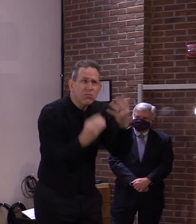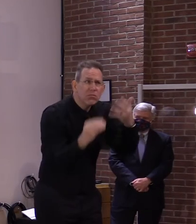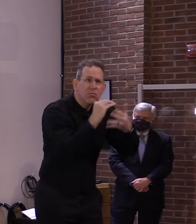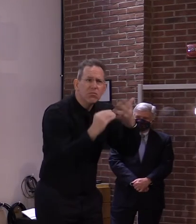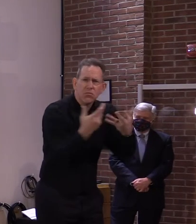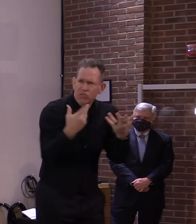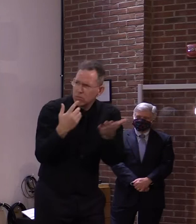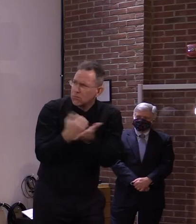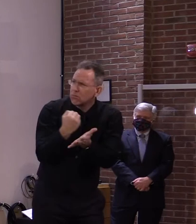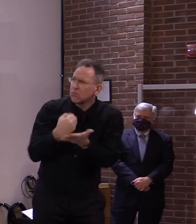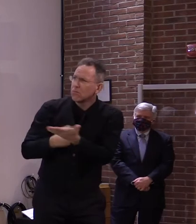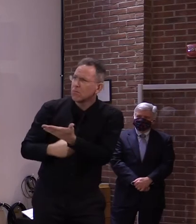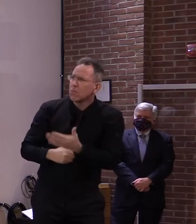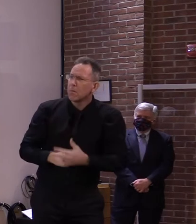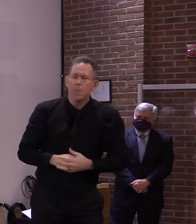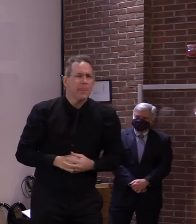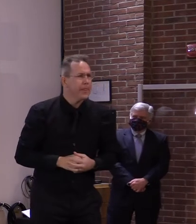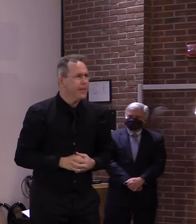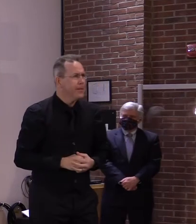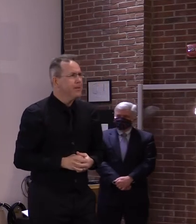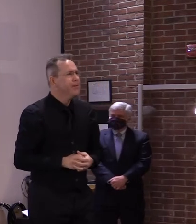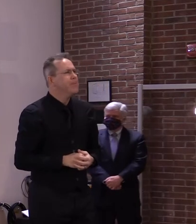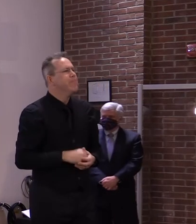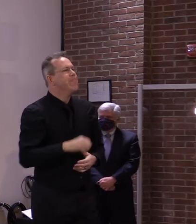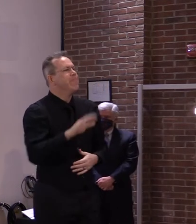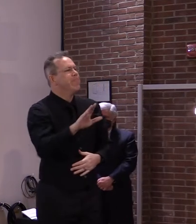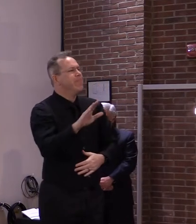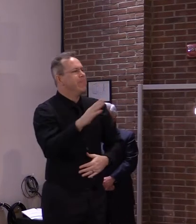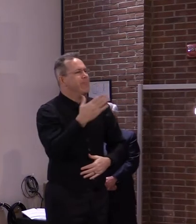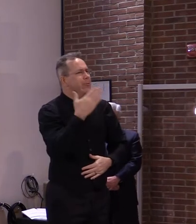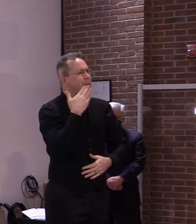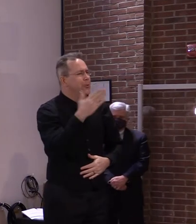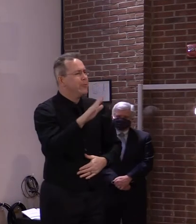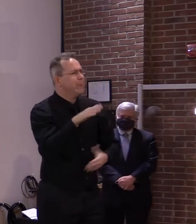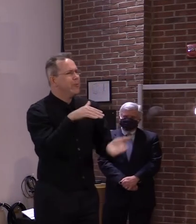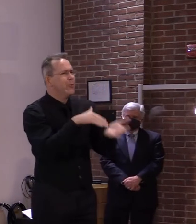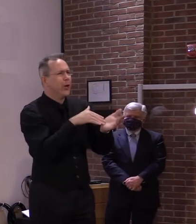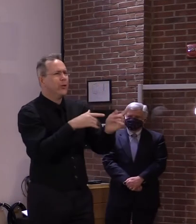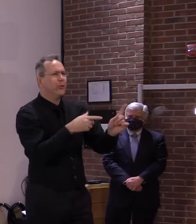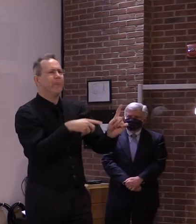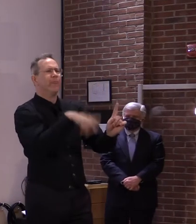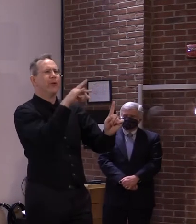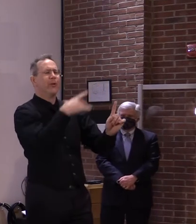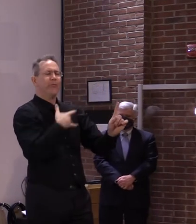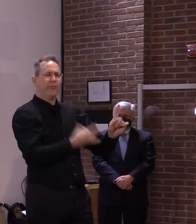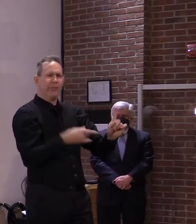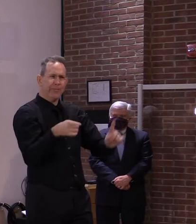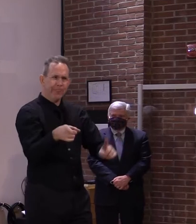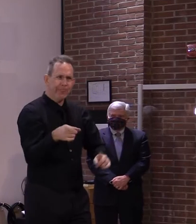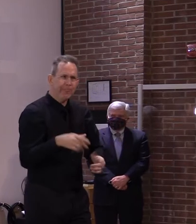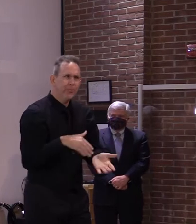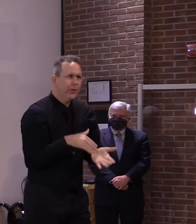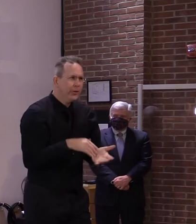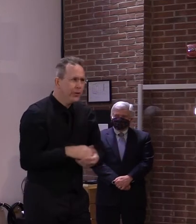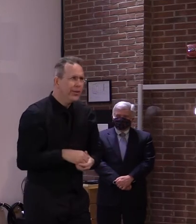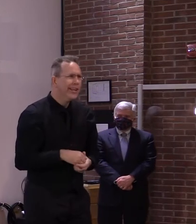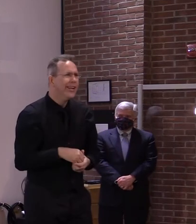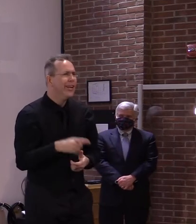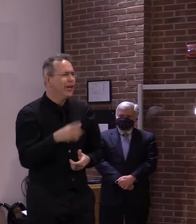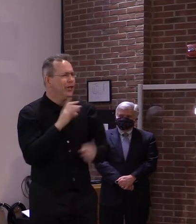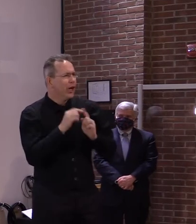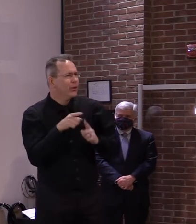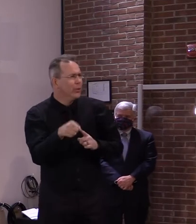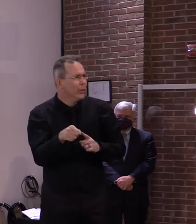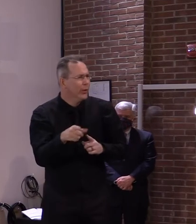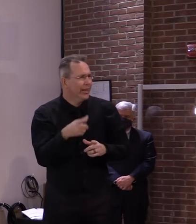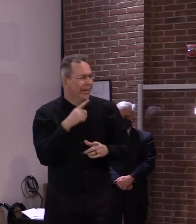what i was going to say it sounds like you have a wonderful relationship with your primary care physician and you can just talk about anything and uh